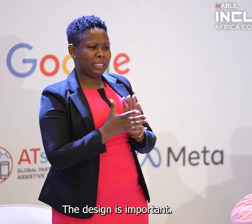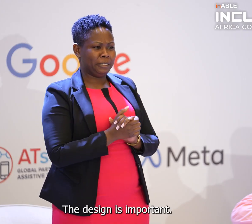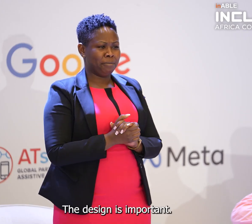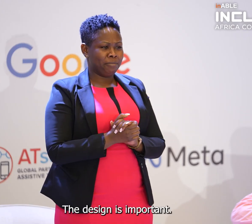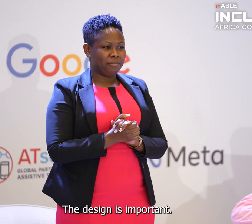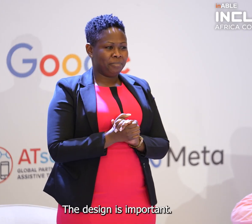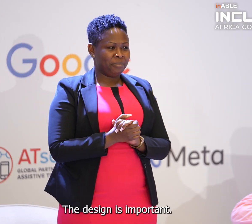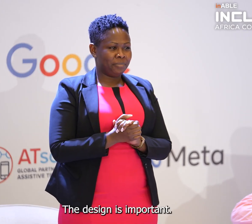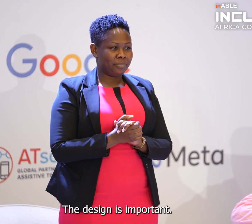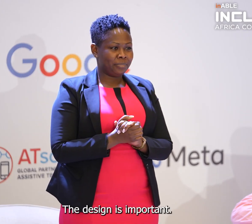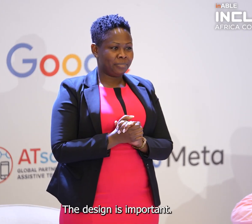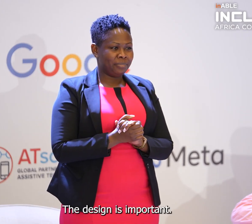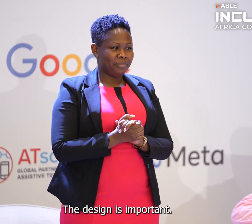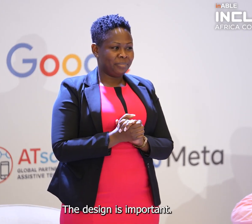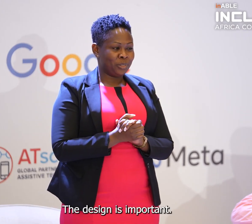The design is important.